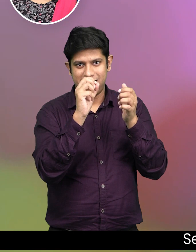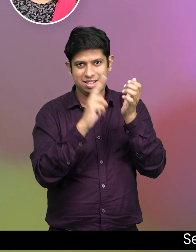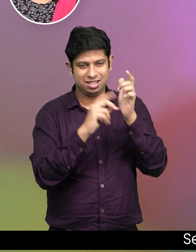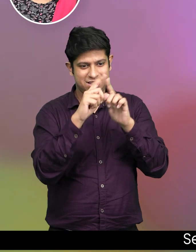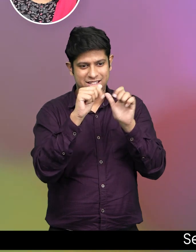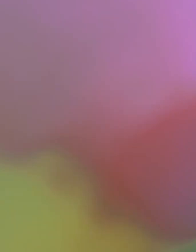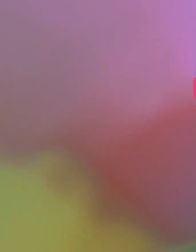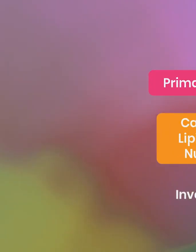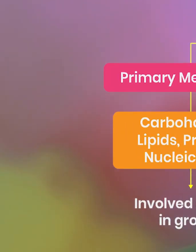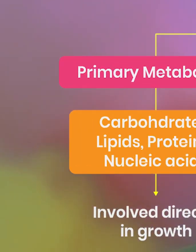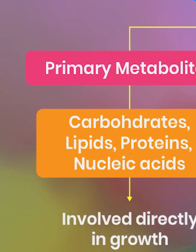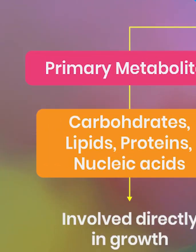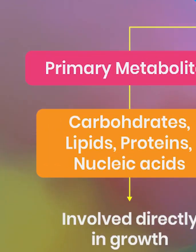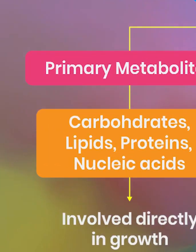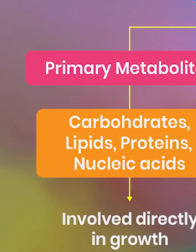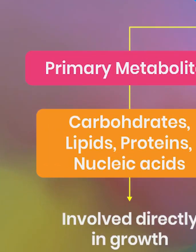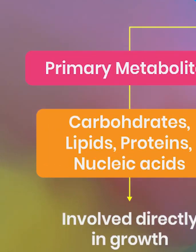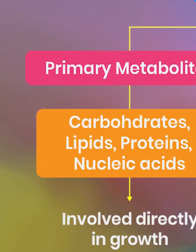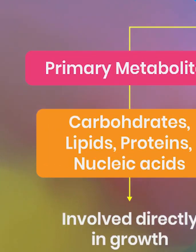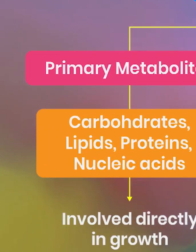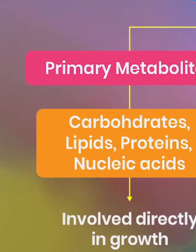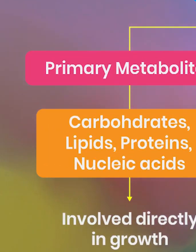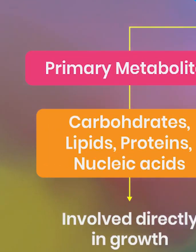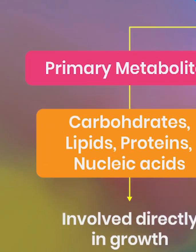secondary metabolites,